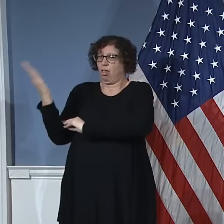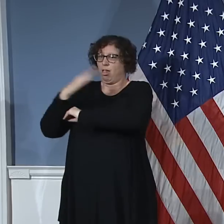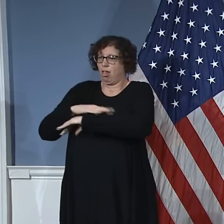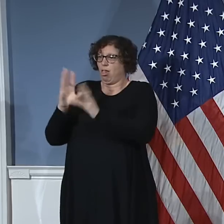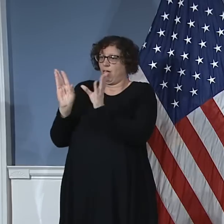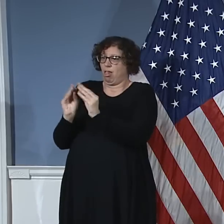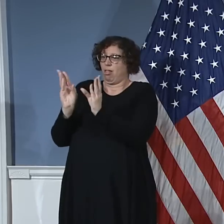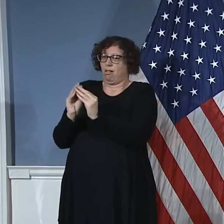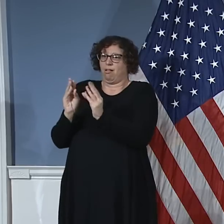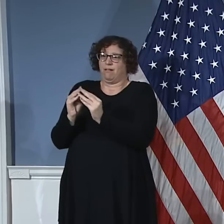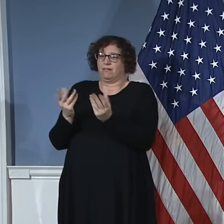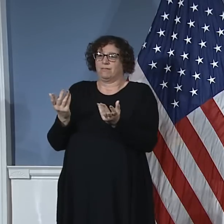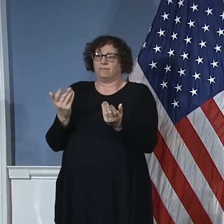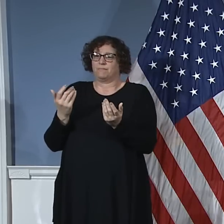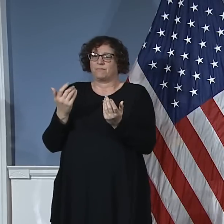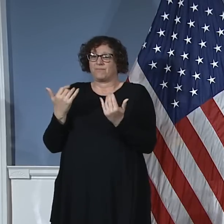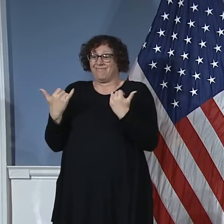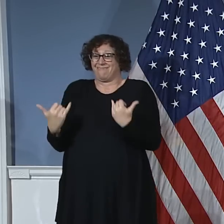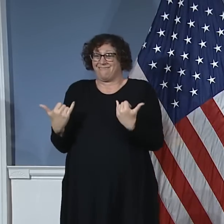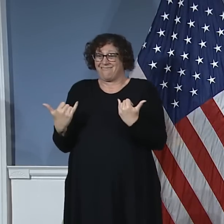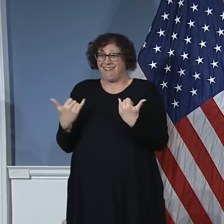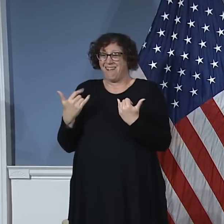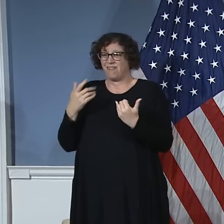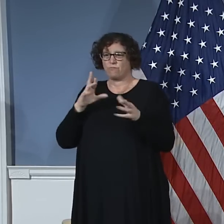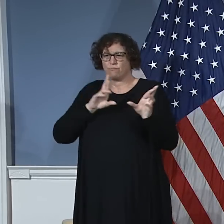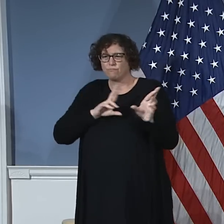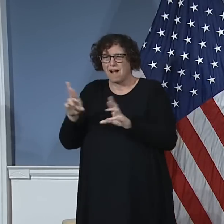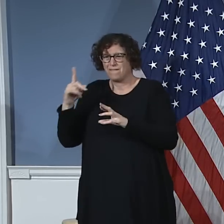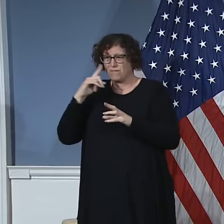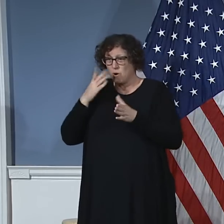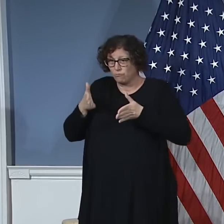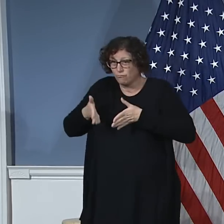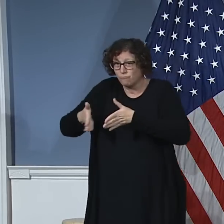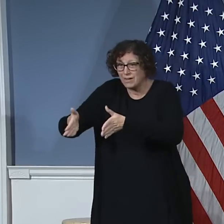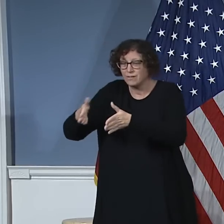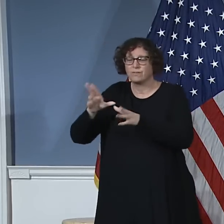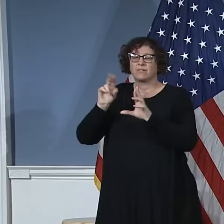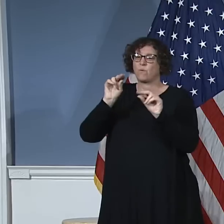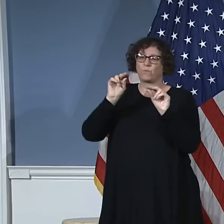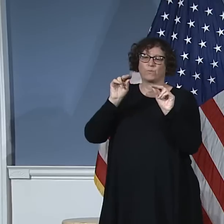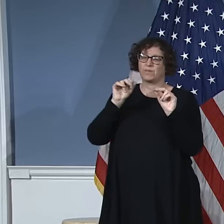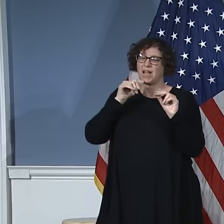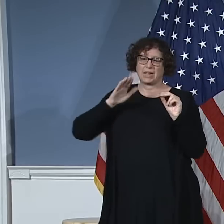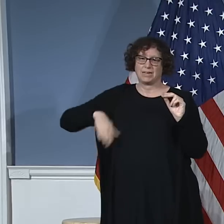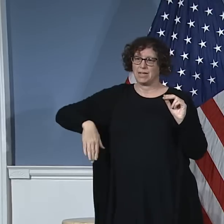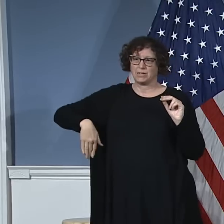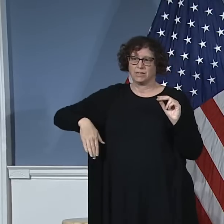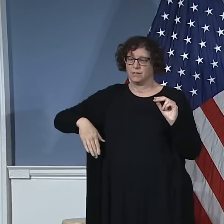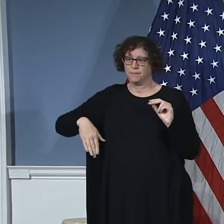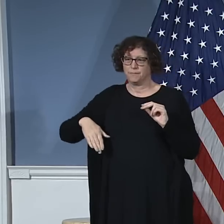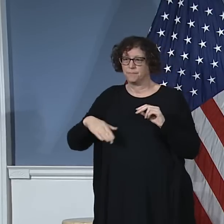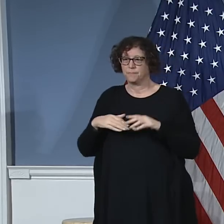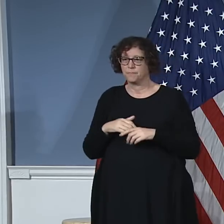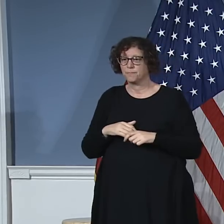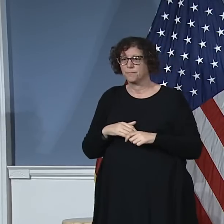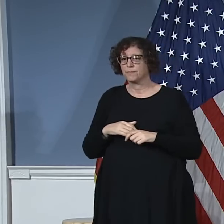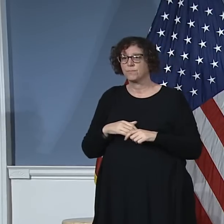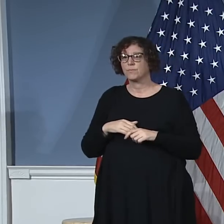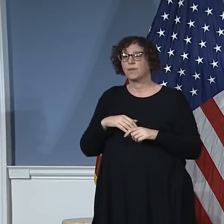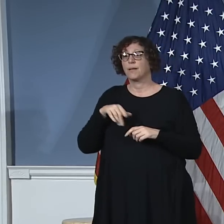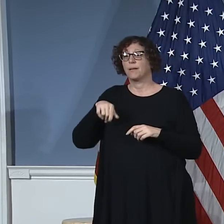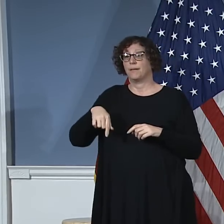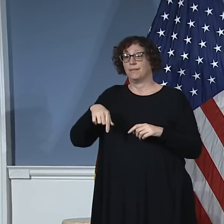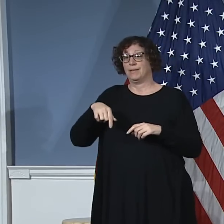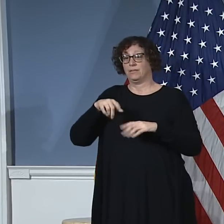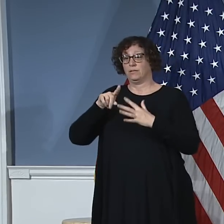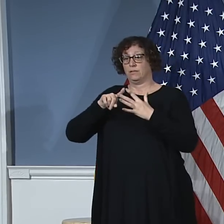point. We are constantly making changes and updates. So what I'm being blunt about is here's how we're starting this coming week. We're starting this